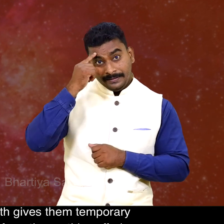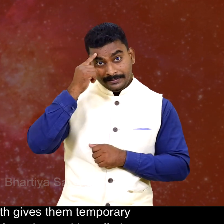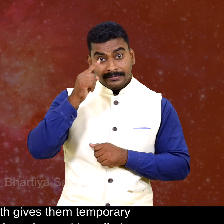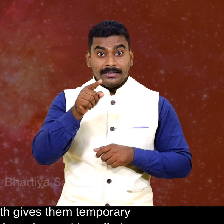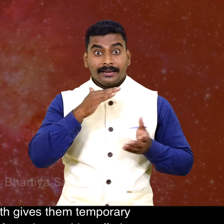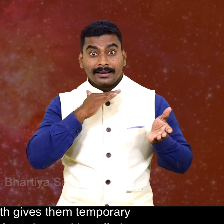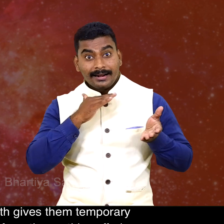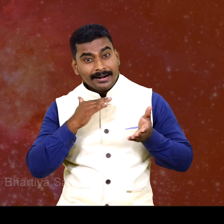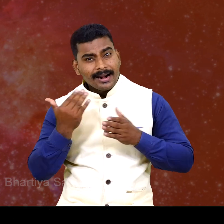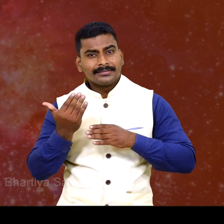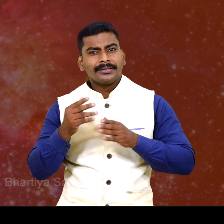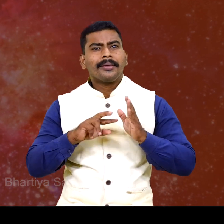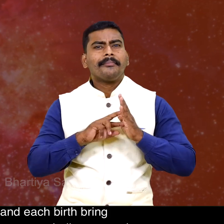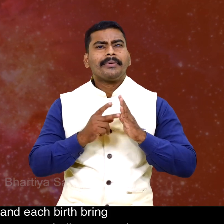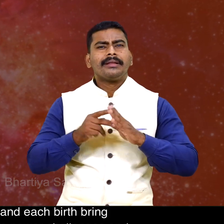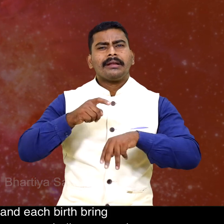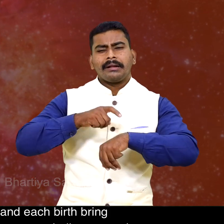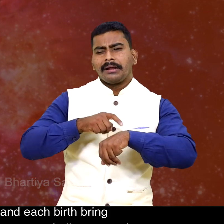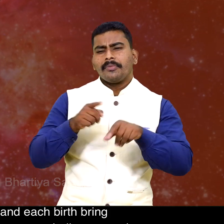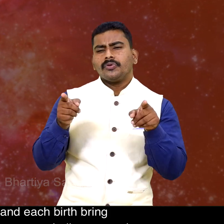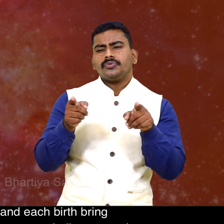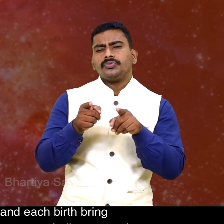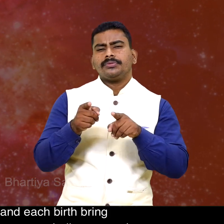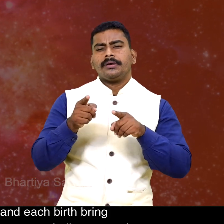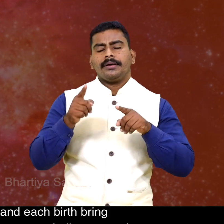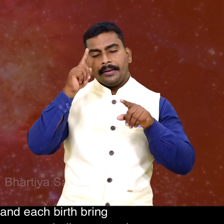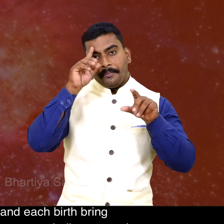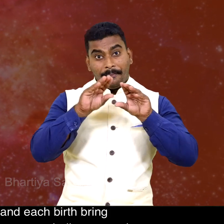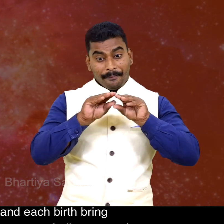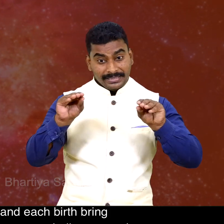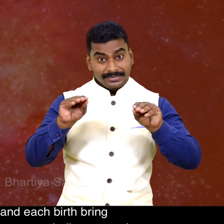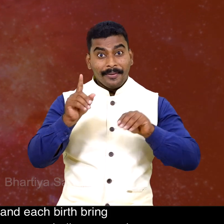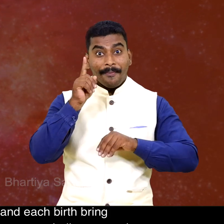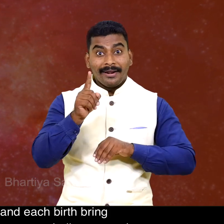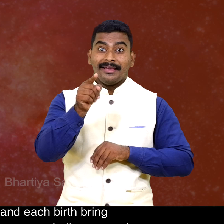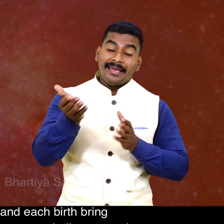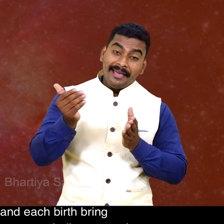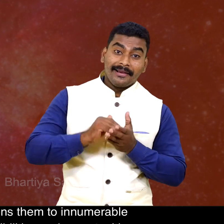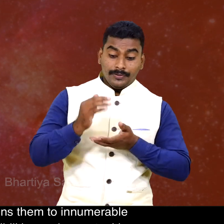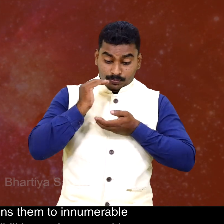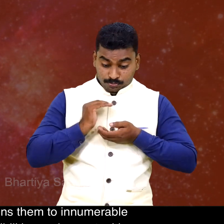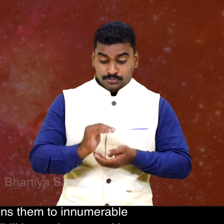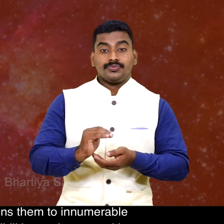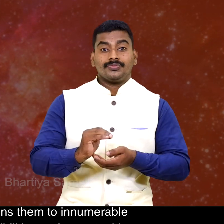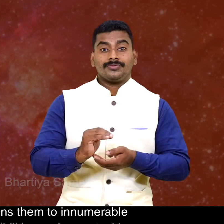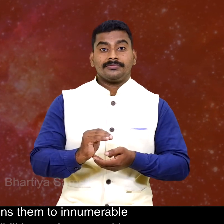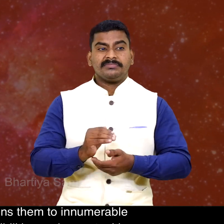suffering, and each birth brings them newer challenges and opens them to